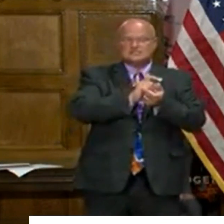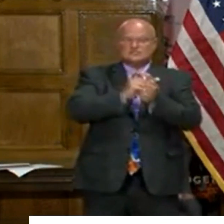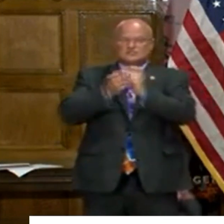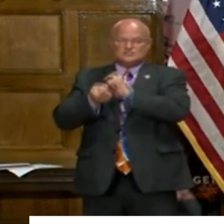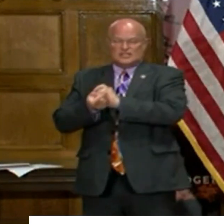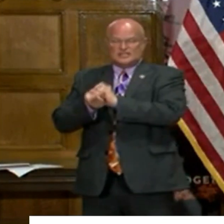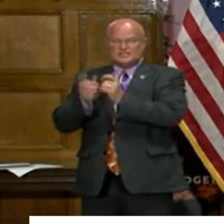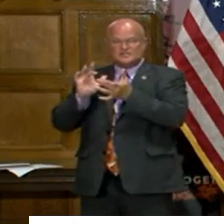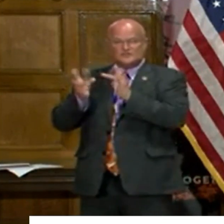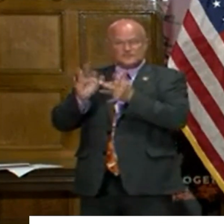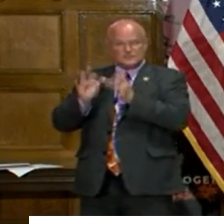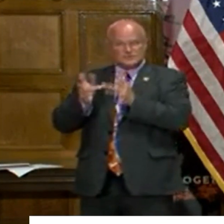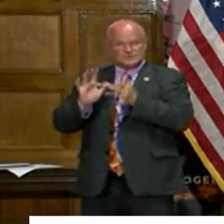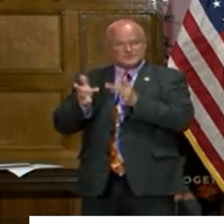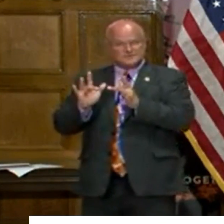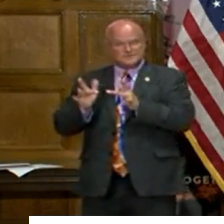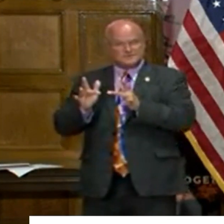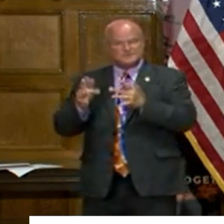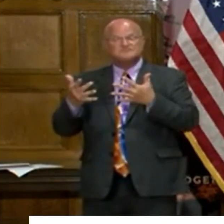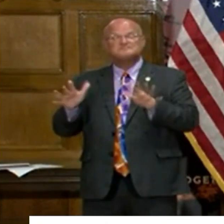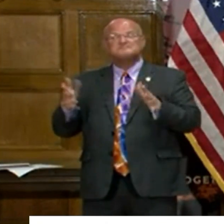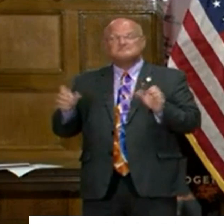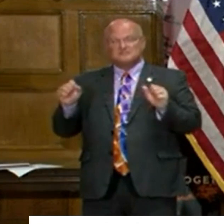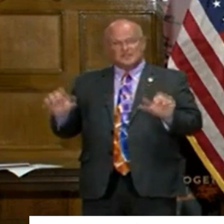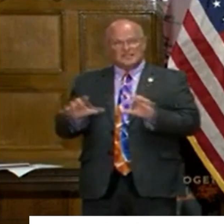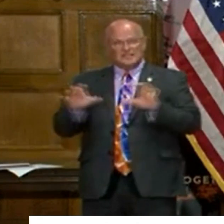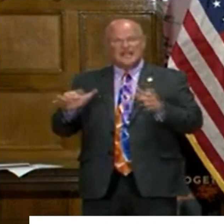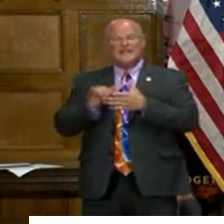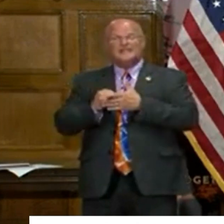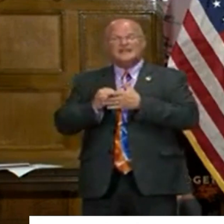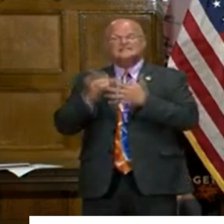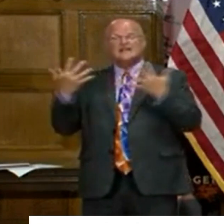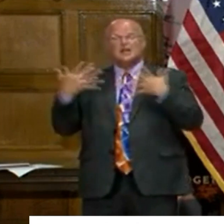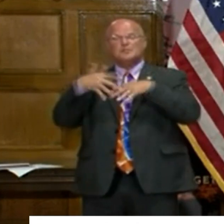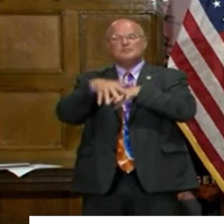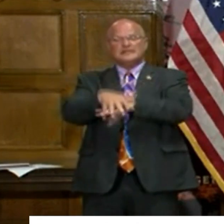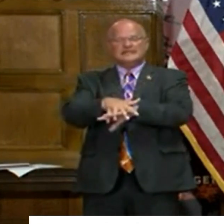shift to online instruction, that can be done. That is our blended